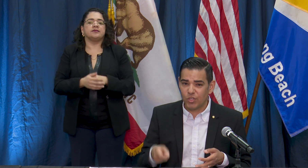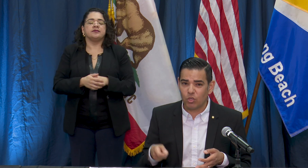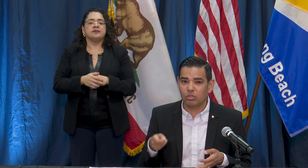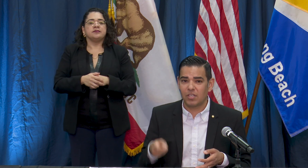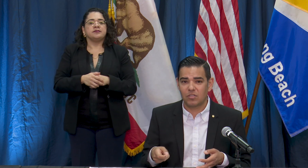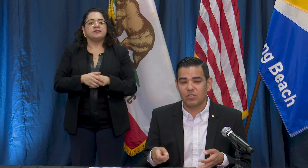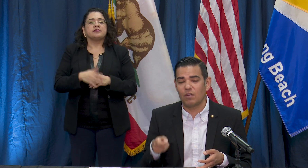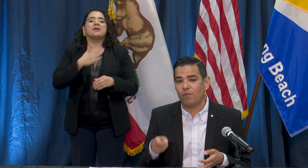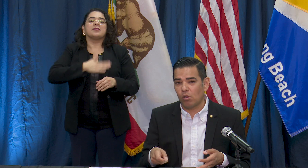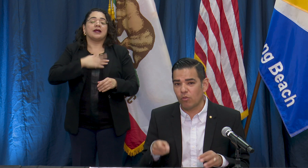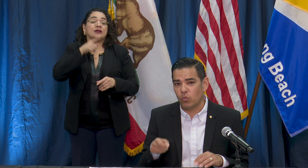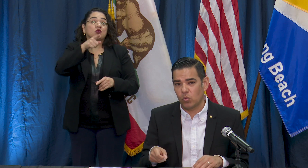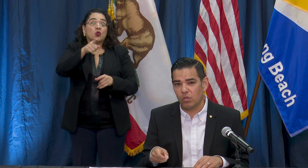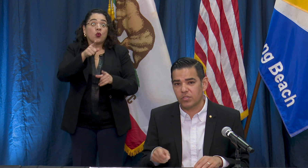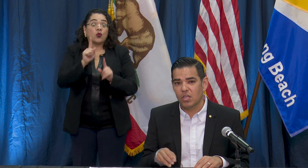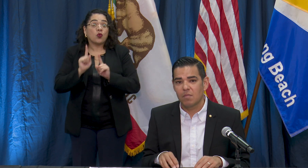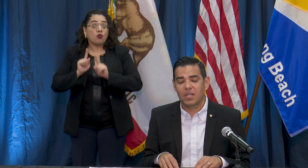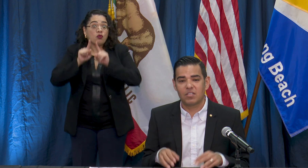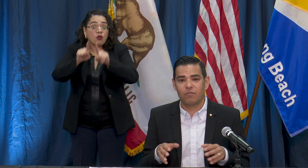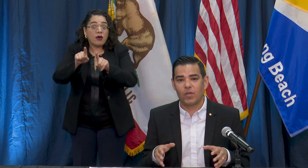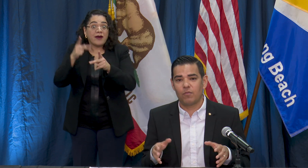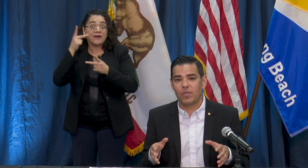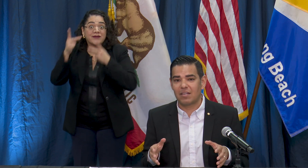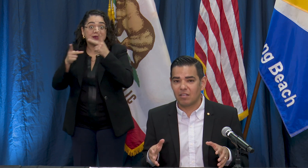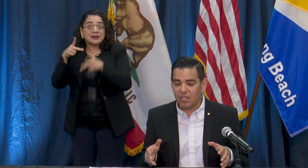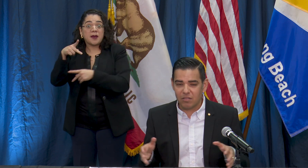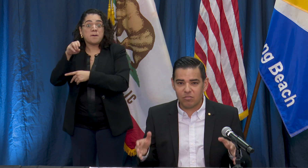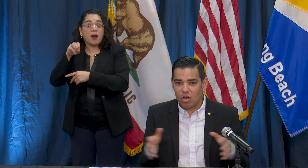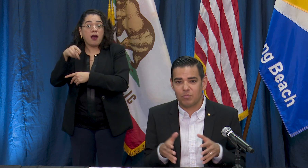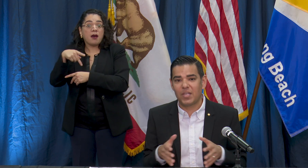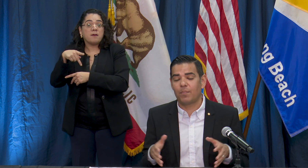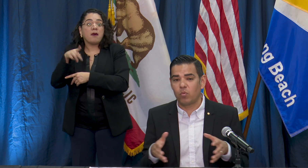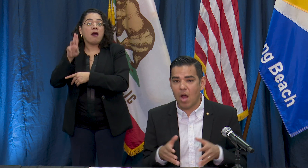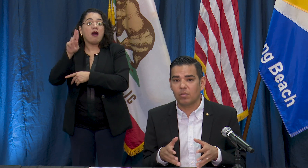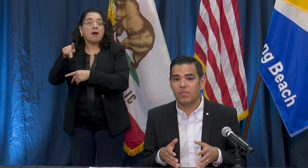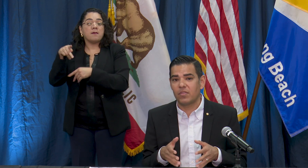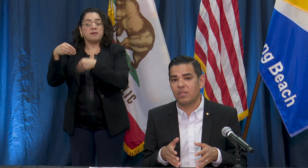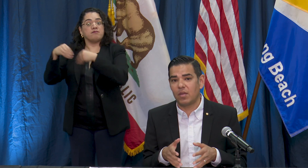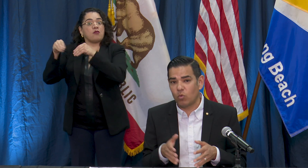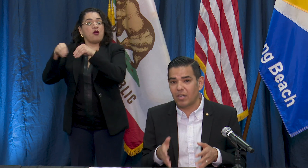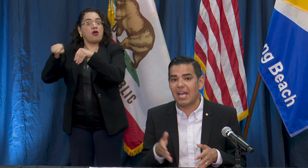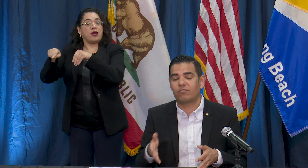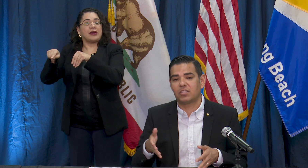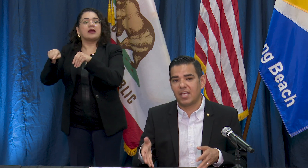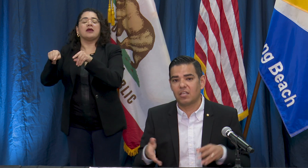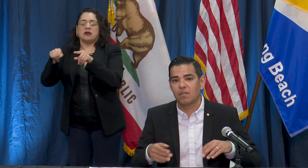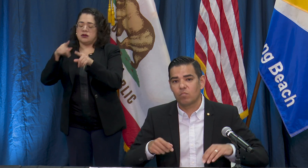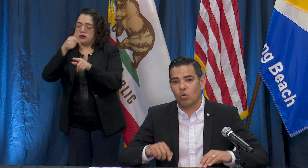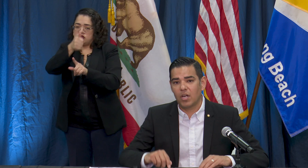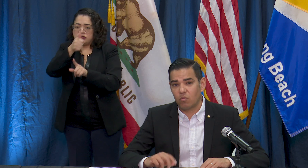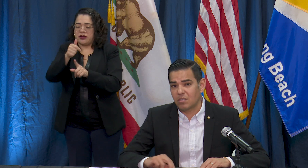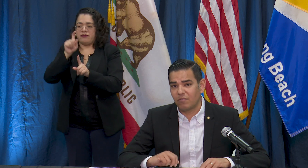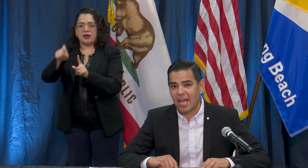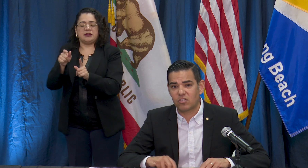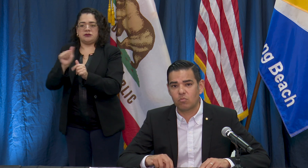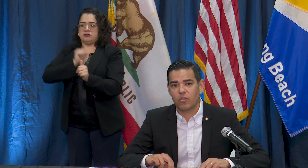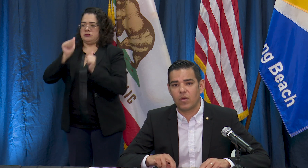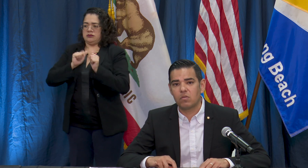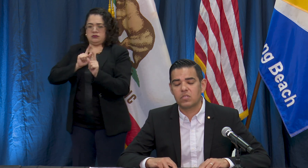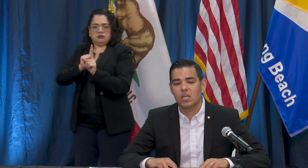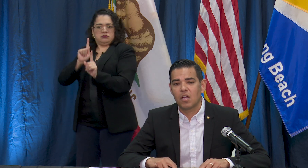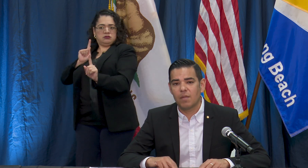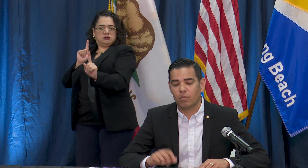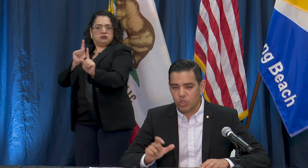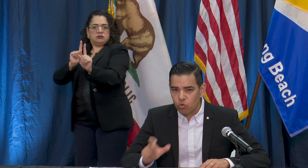please physical distance and follow the rules, because if that starts being a problem, then we're going to have to take more aggressive action